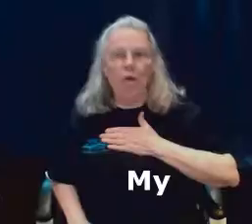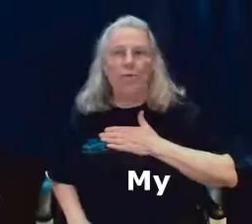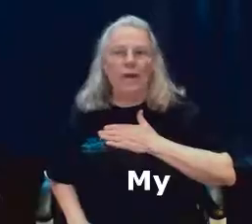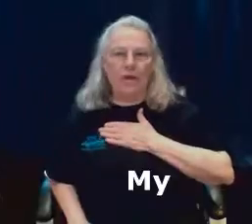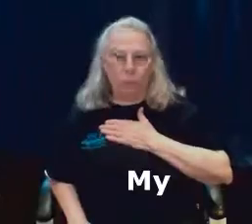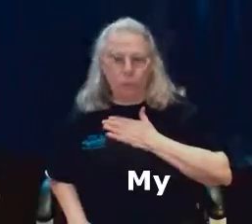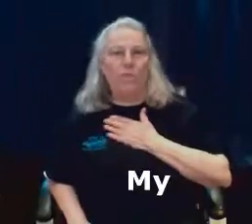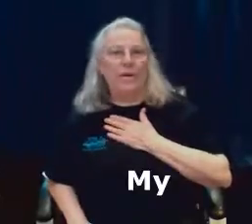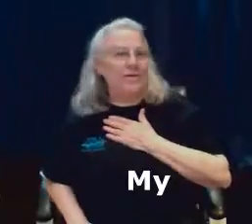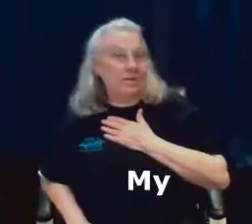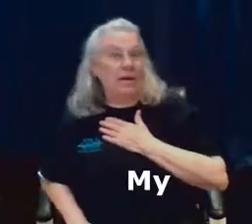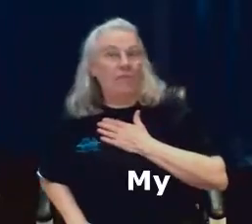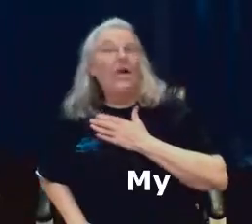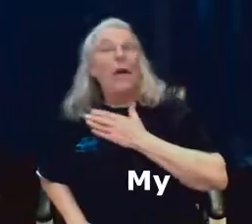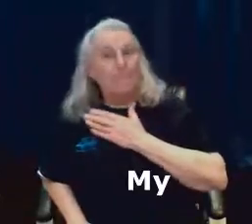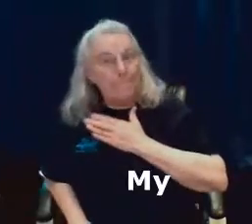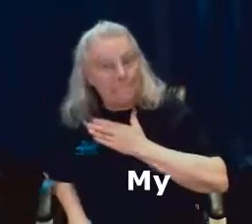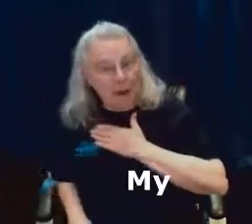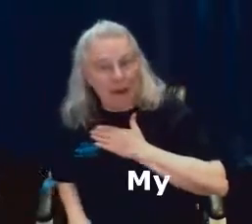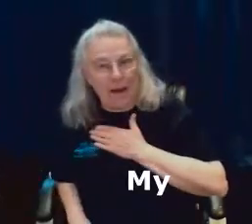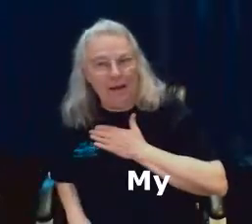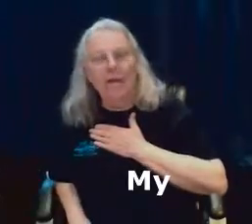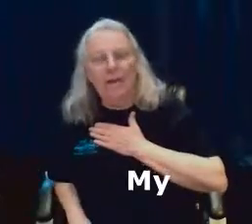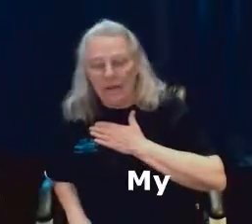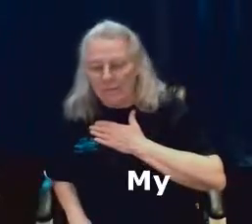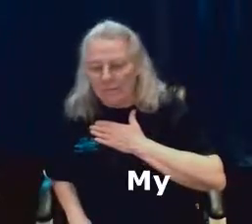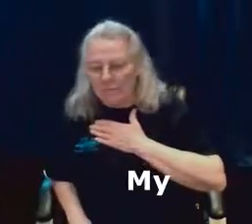open hand toward myself. My.